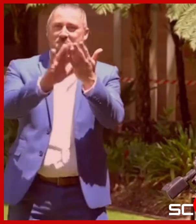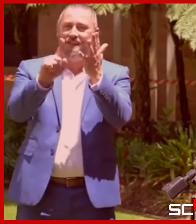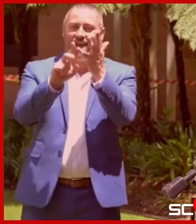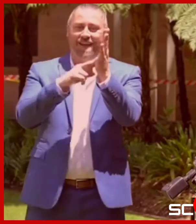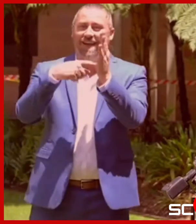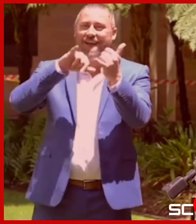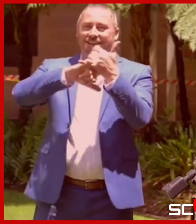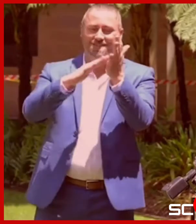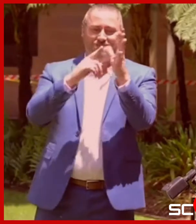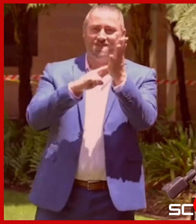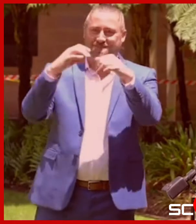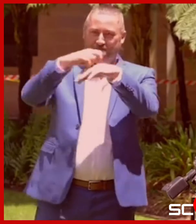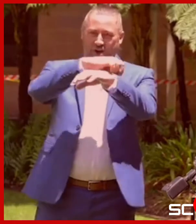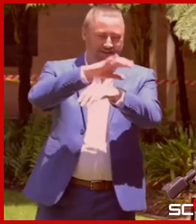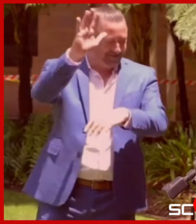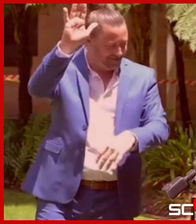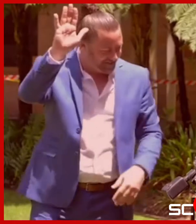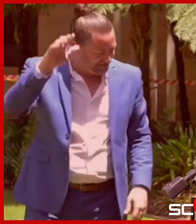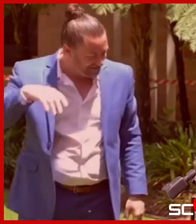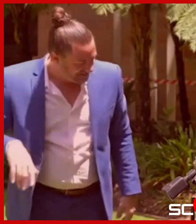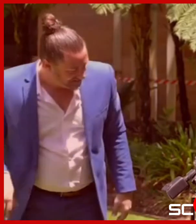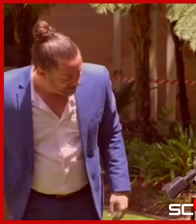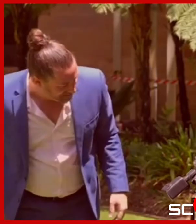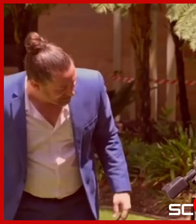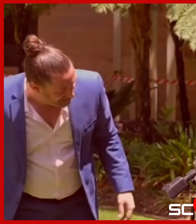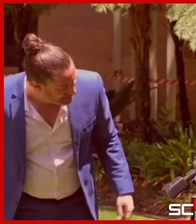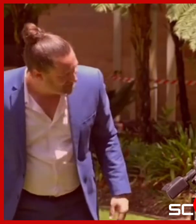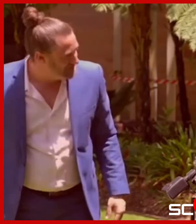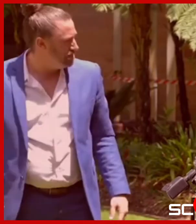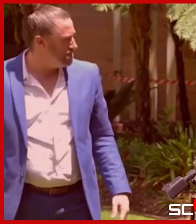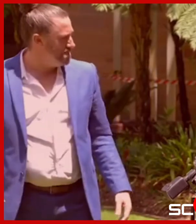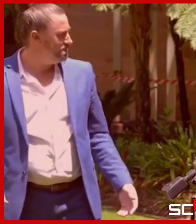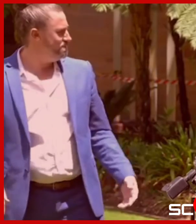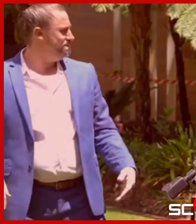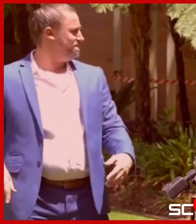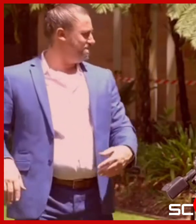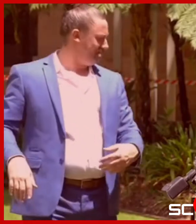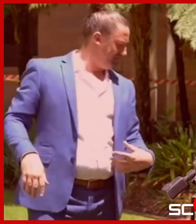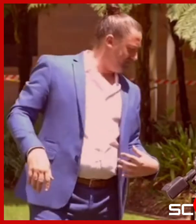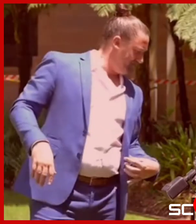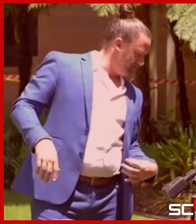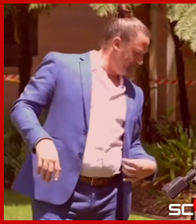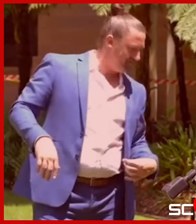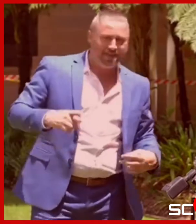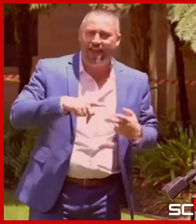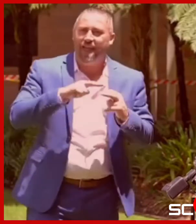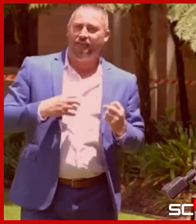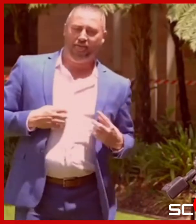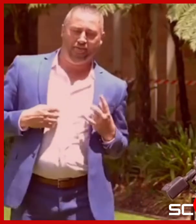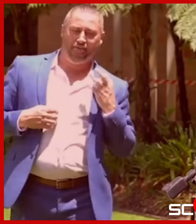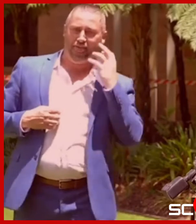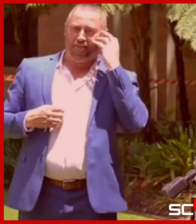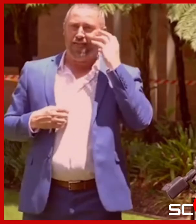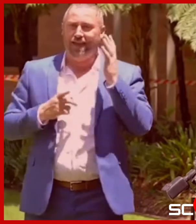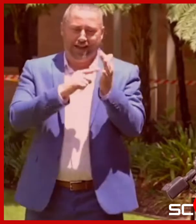going and I'm gonna pretend I don't have a Huntsman on me right now and let someone else manage this but if it gets anywhere near my face please let me know.